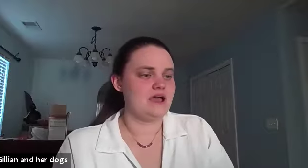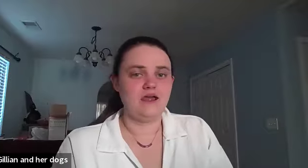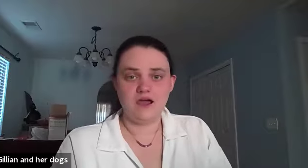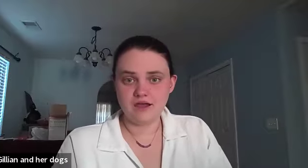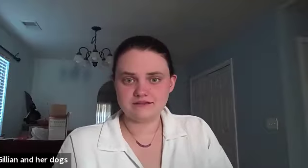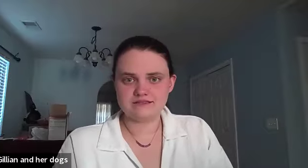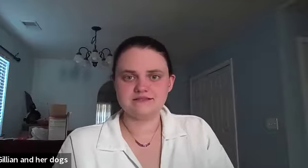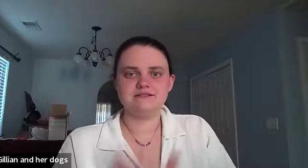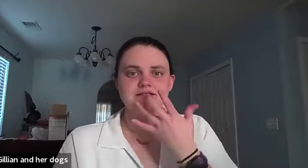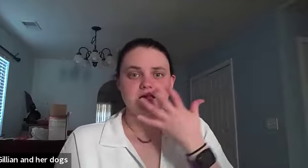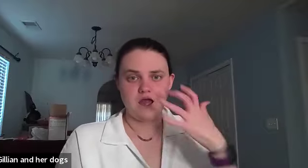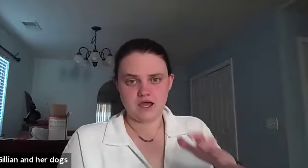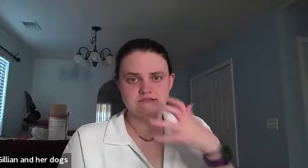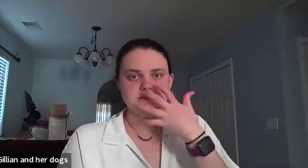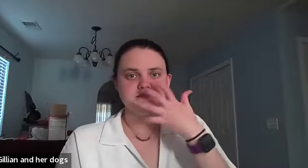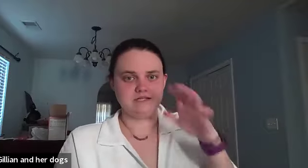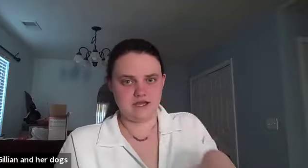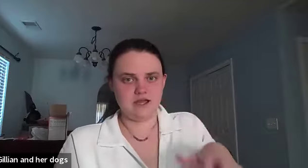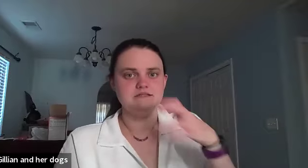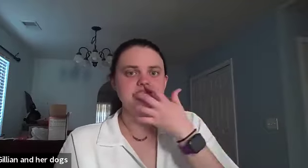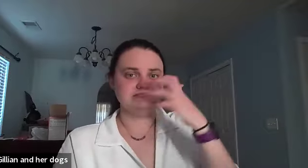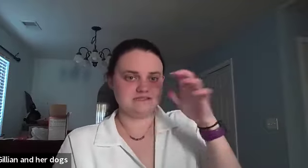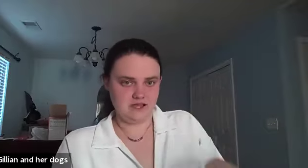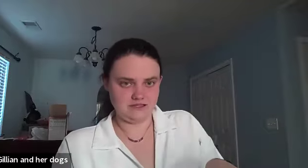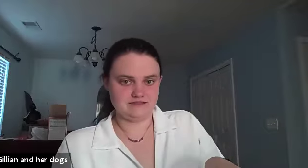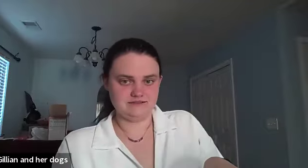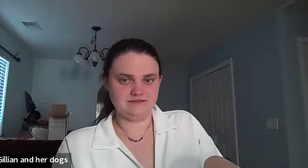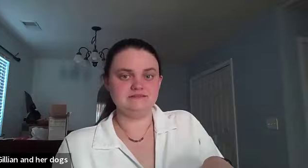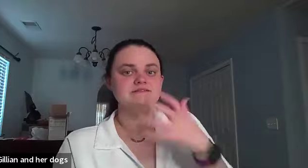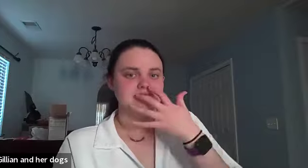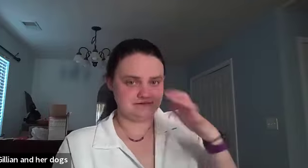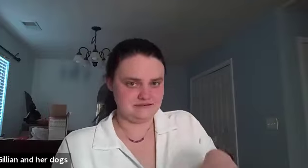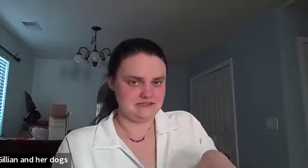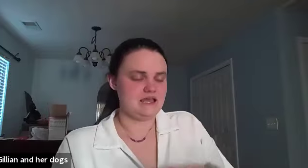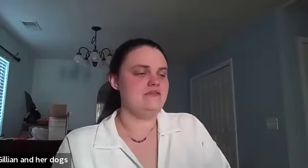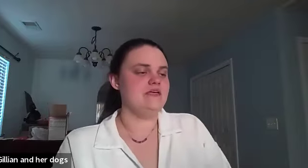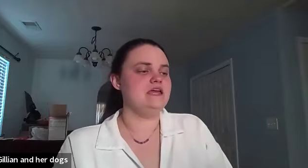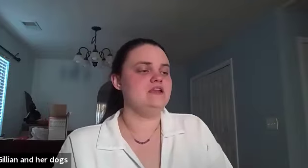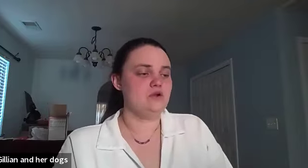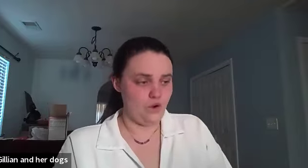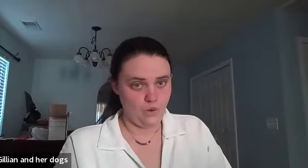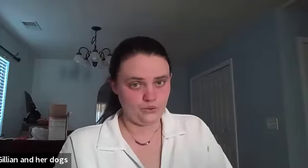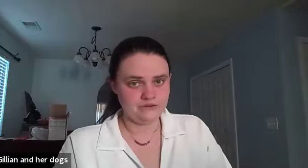had hot, hot, hot, hot. And then